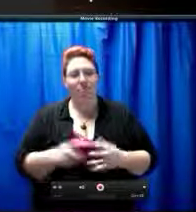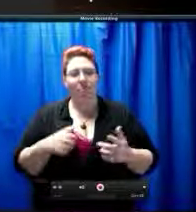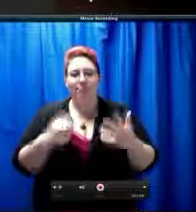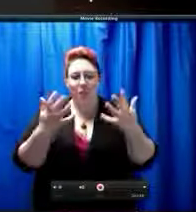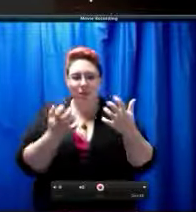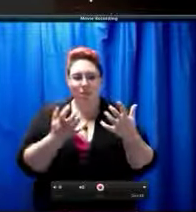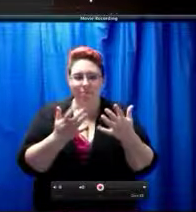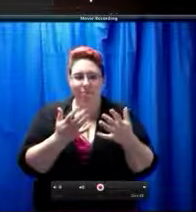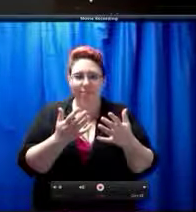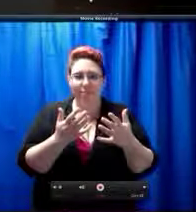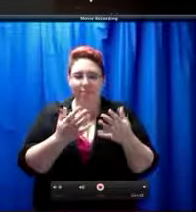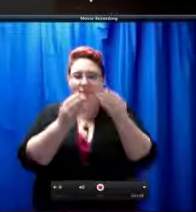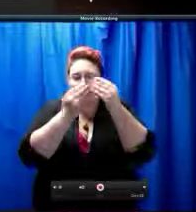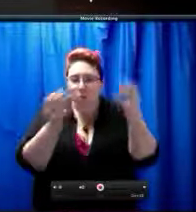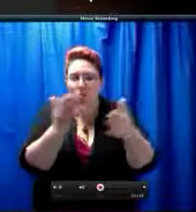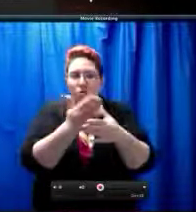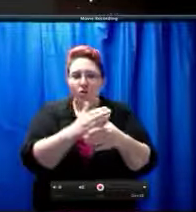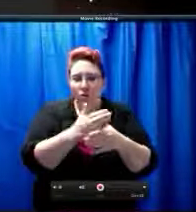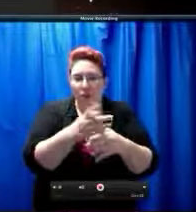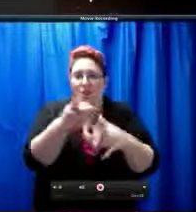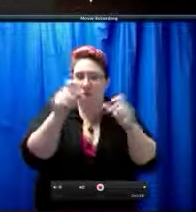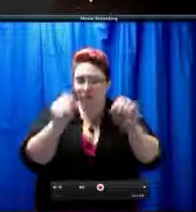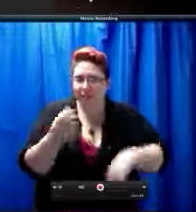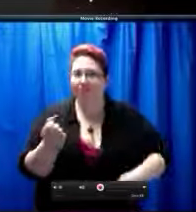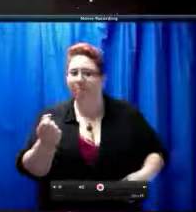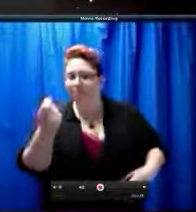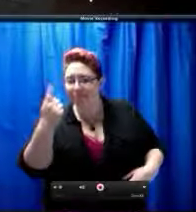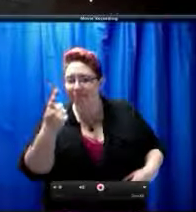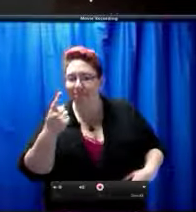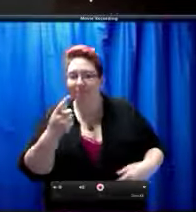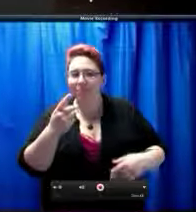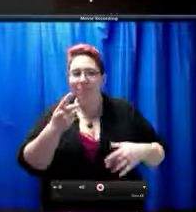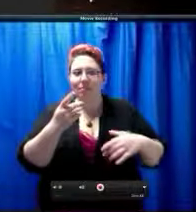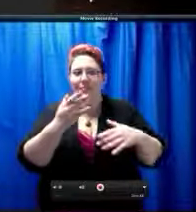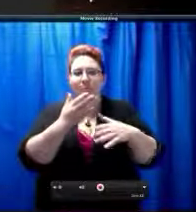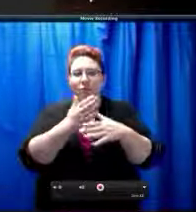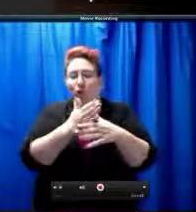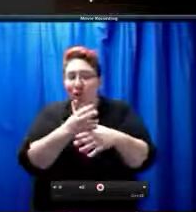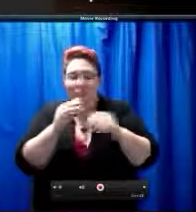share it, and tell everyone about it so that you know what's going on with you